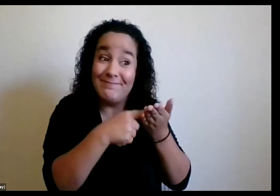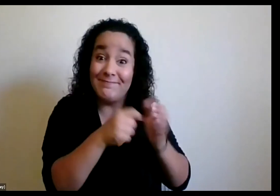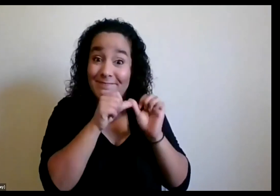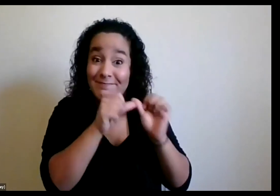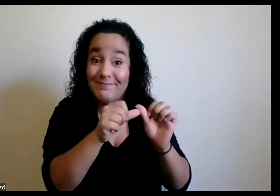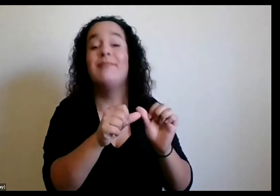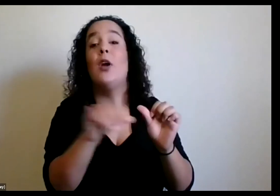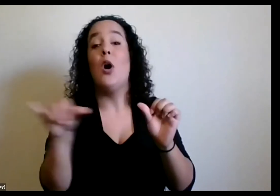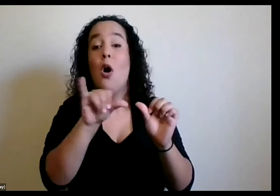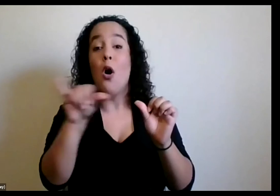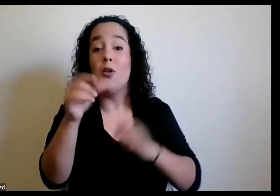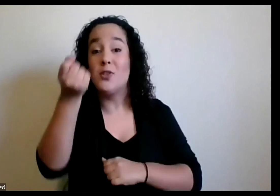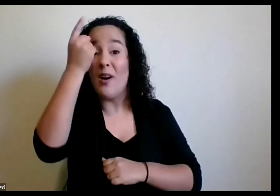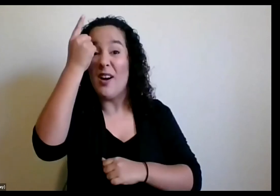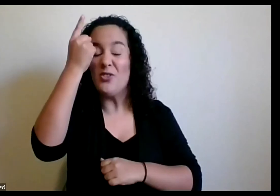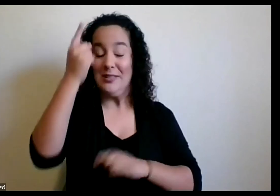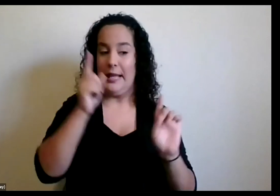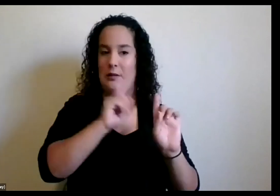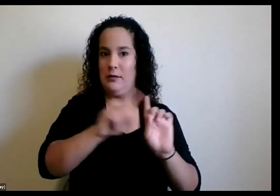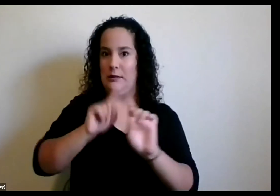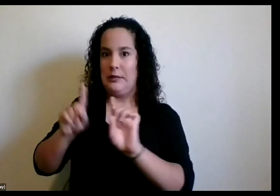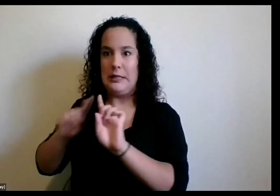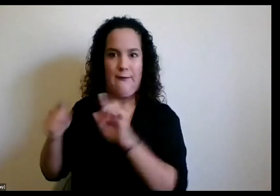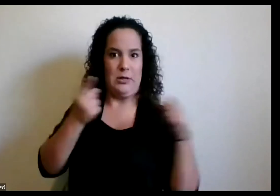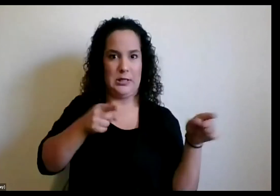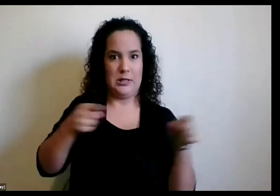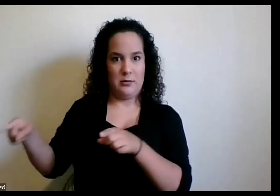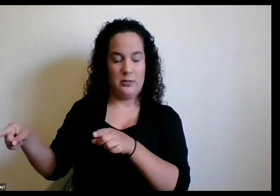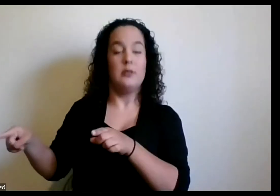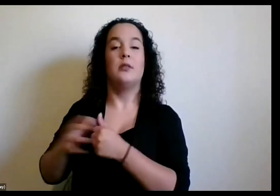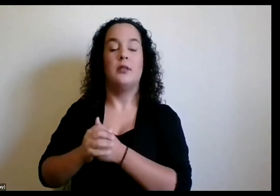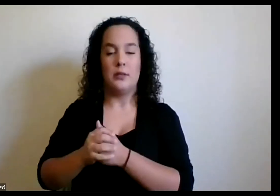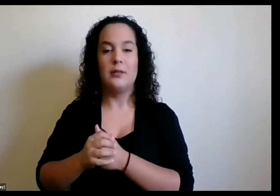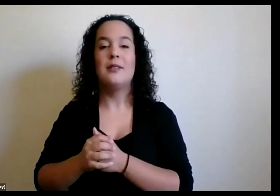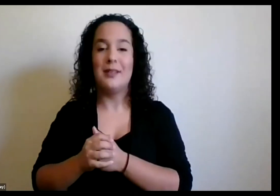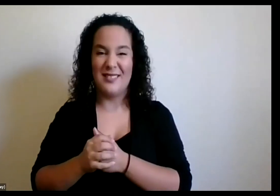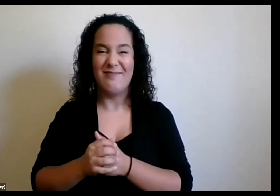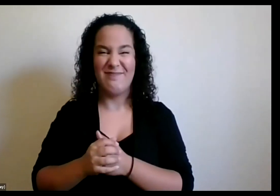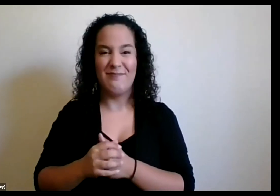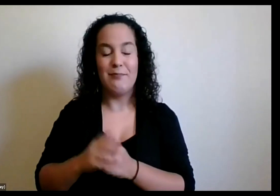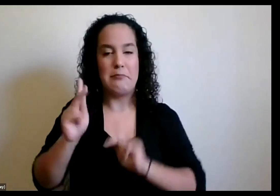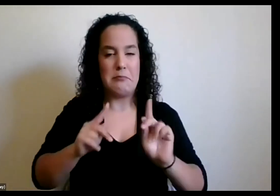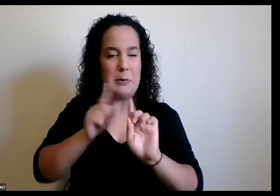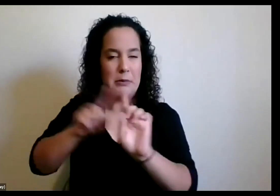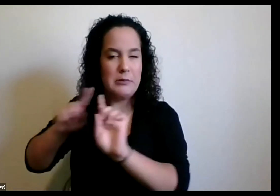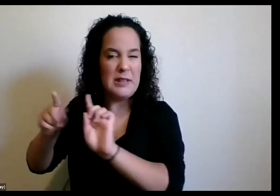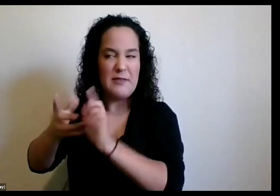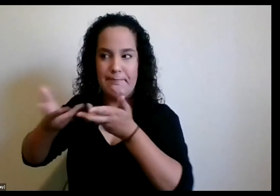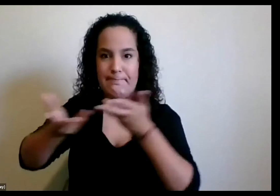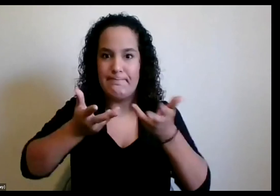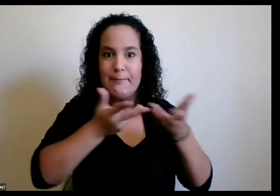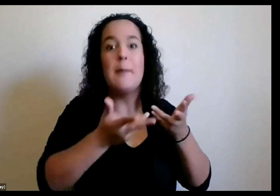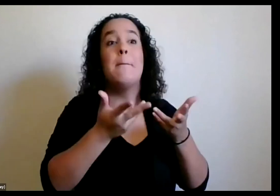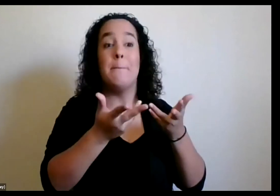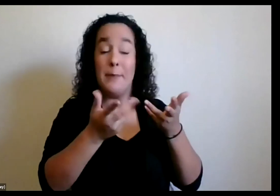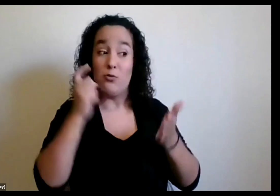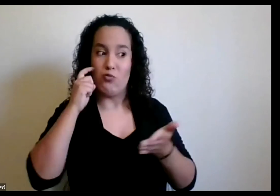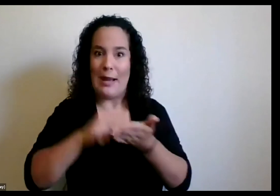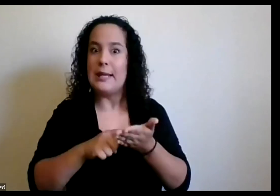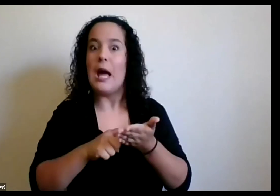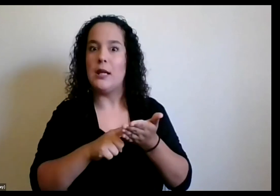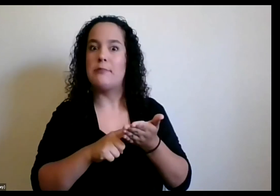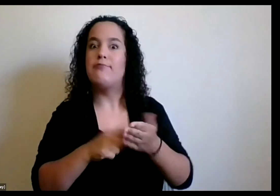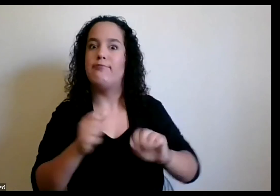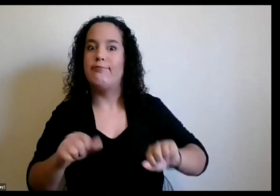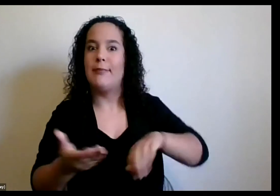also understand the differences that exist among those conversations, but still recognize that there is potential. We want everyone at